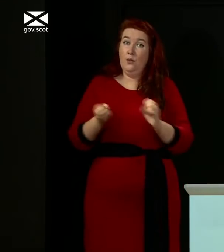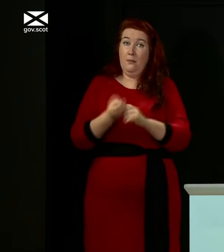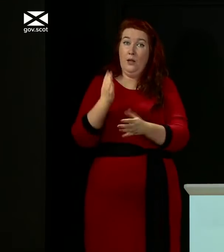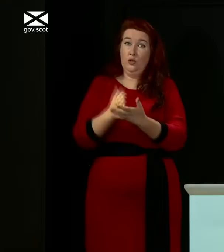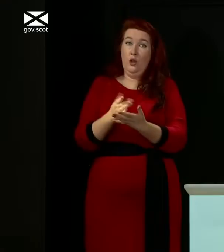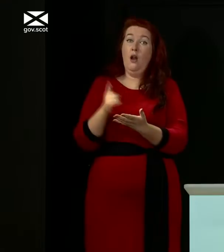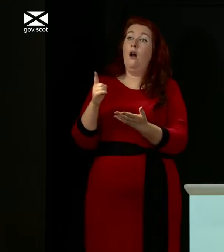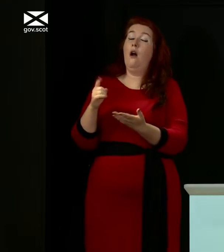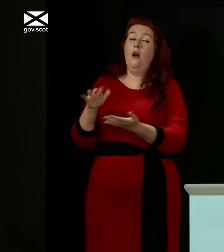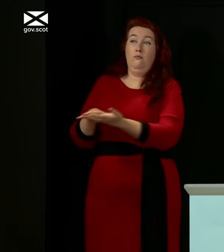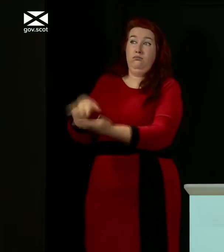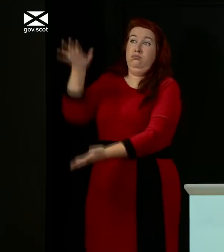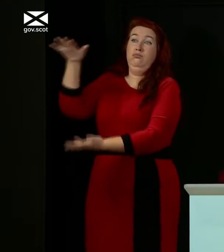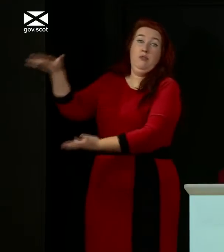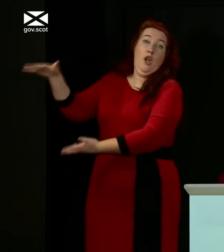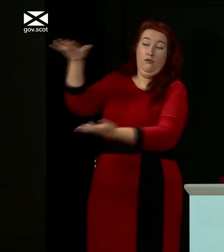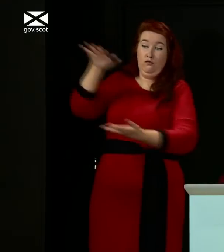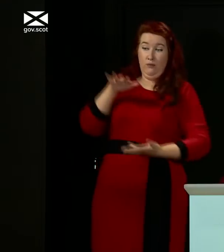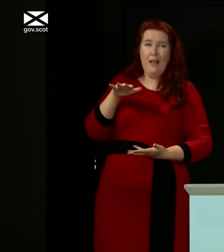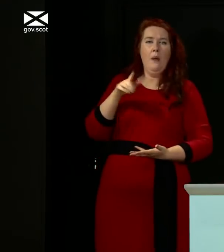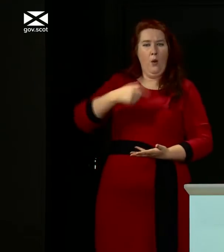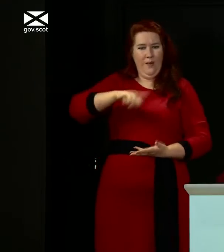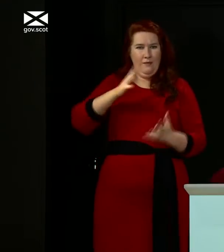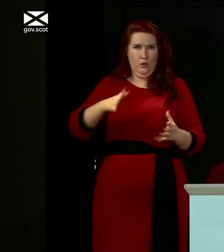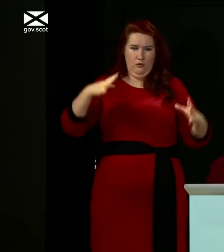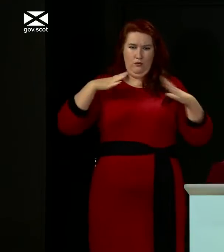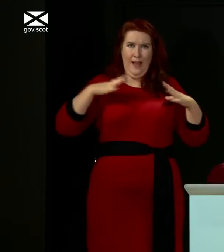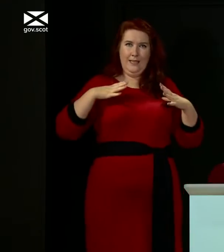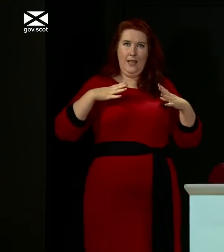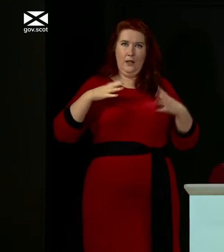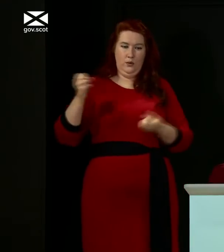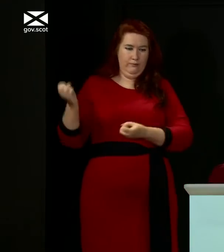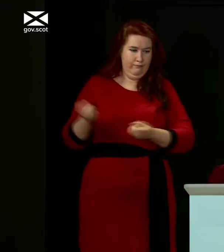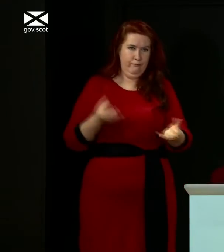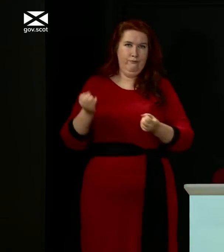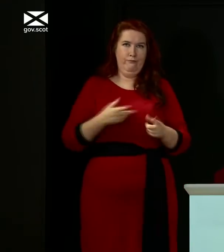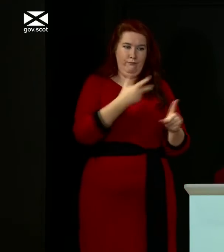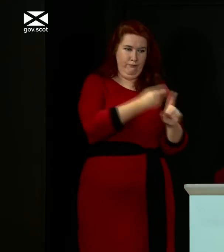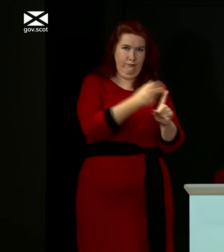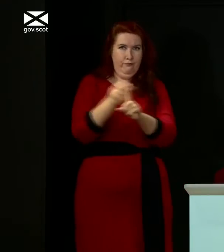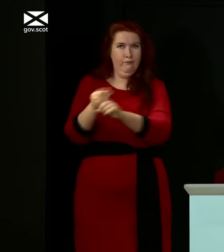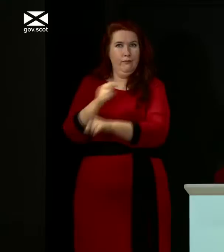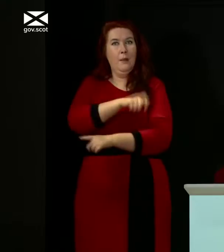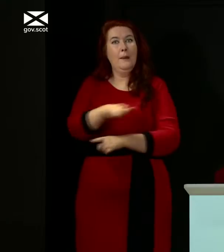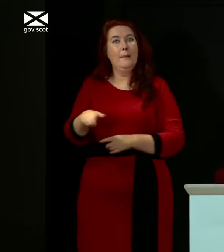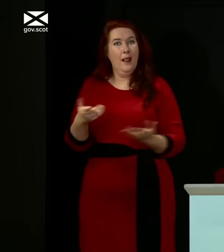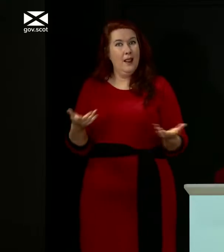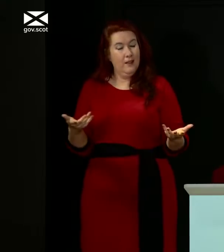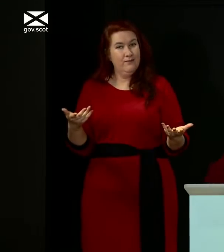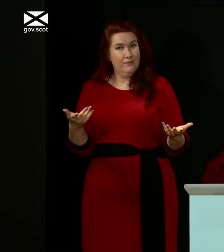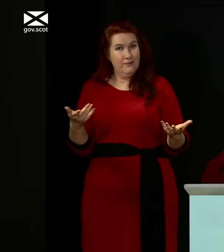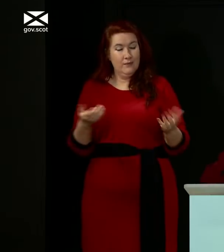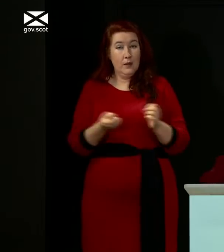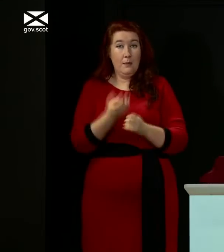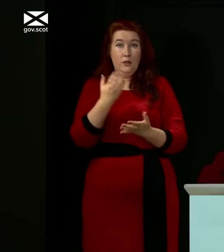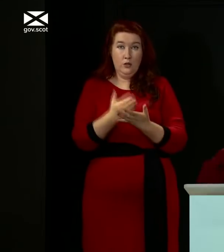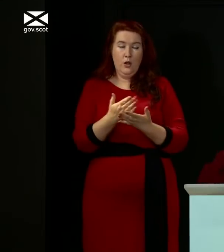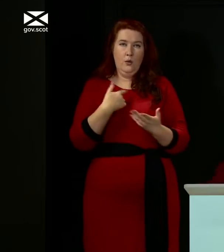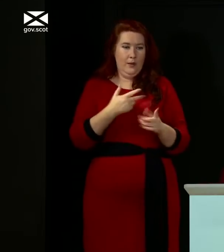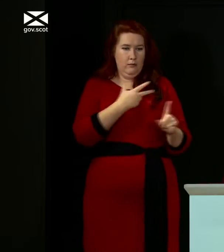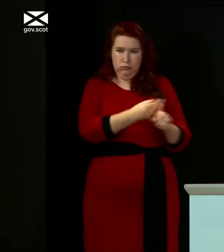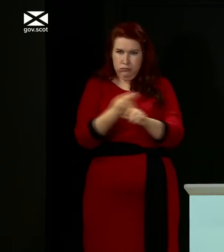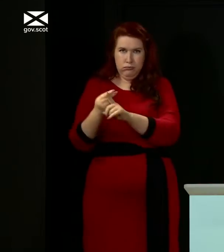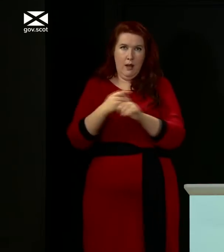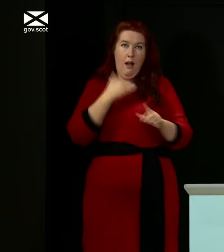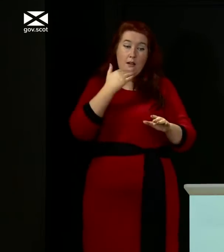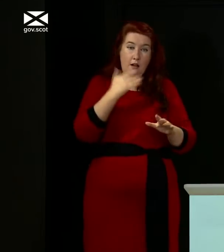the infrastructure and the systems in place to vaccinate people in a way that keeps pace broadly